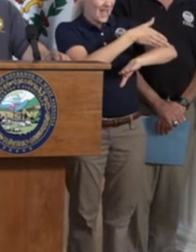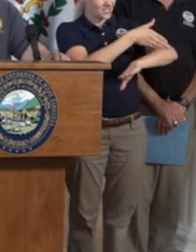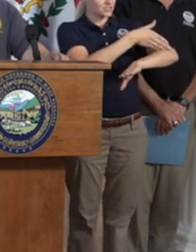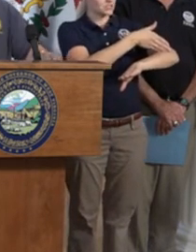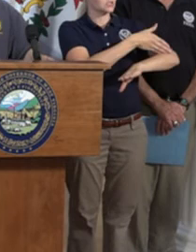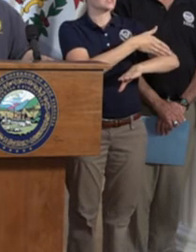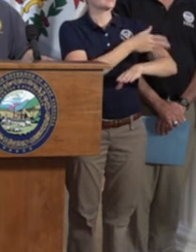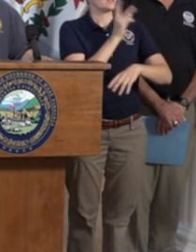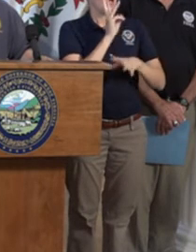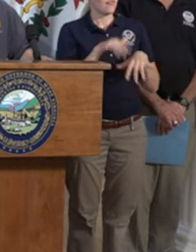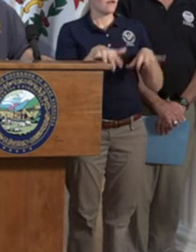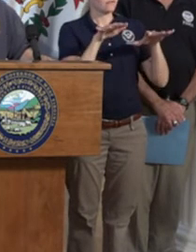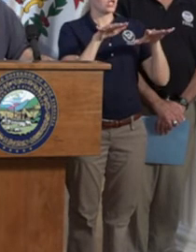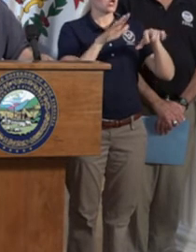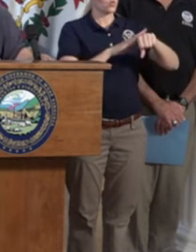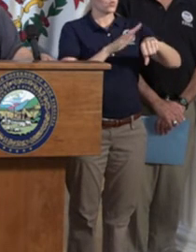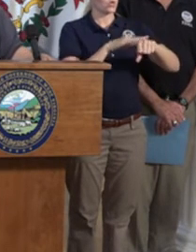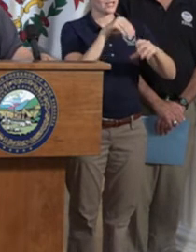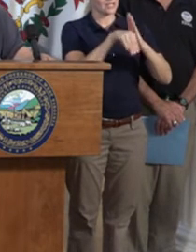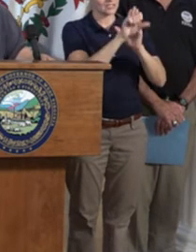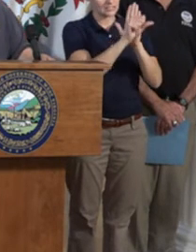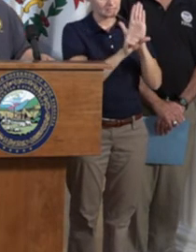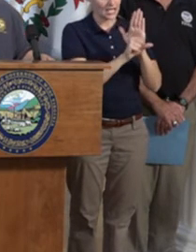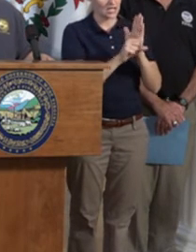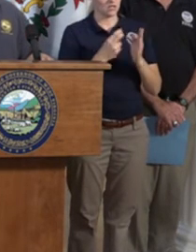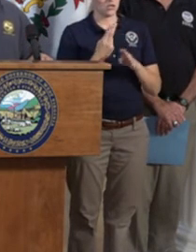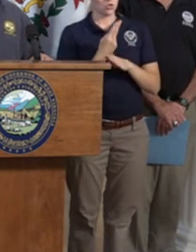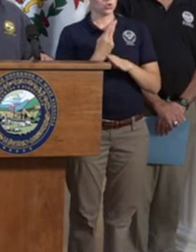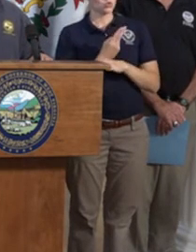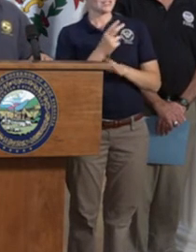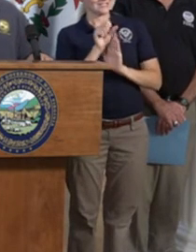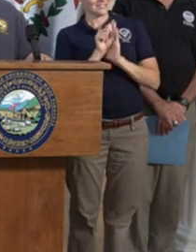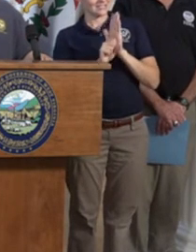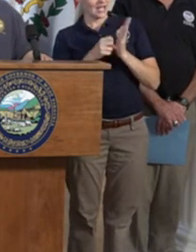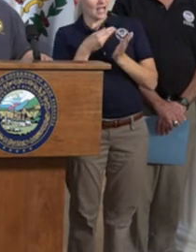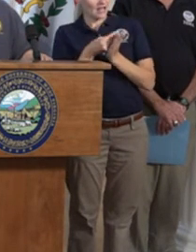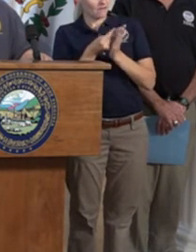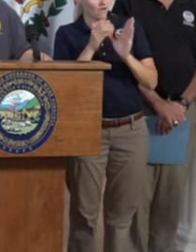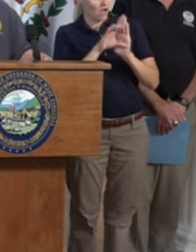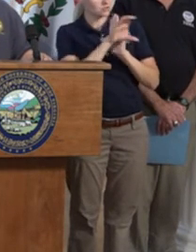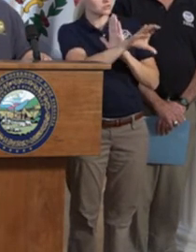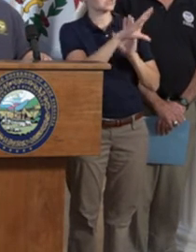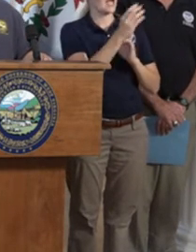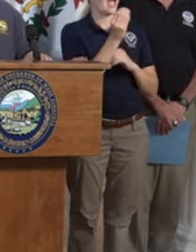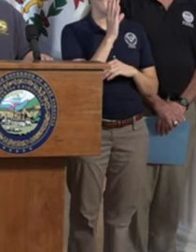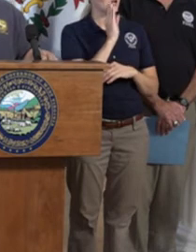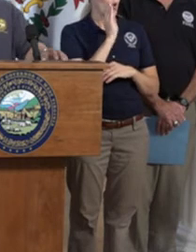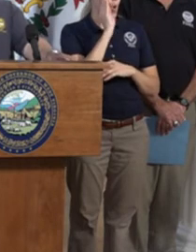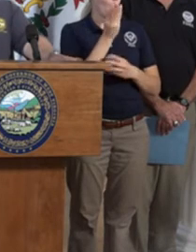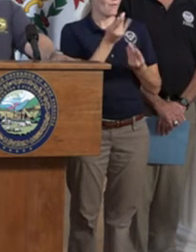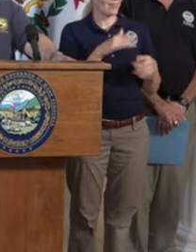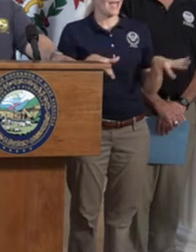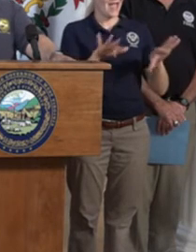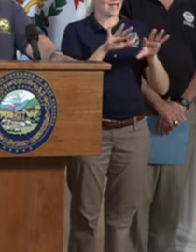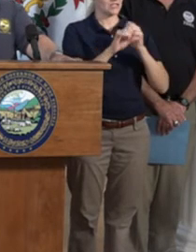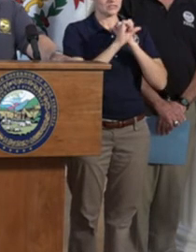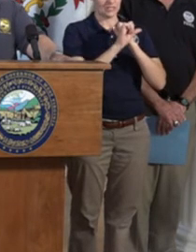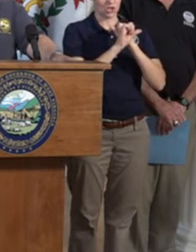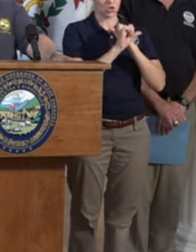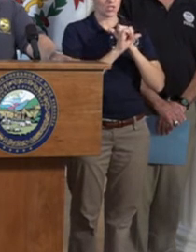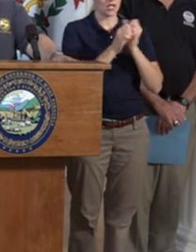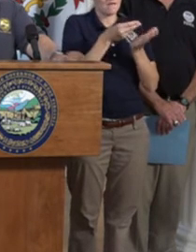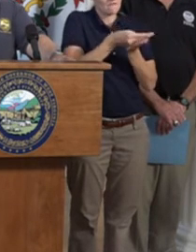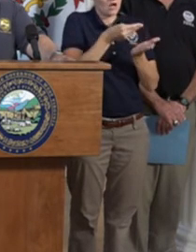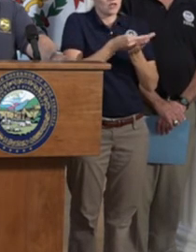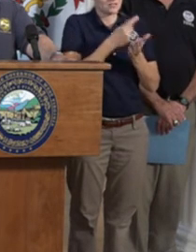We've expanded it using state funds and Homeland Security funds, so that there are well over, I think we have well over